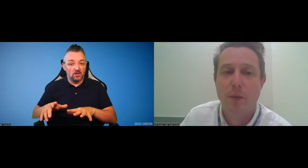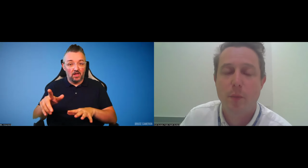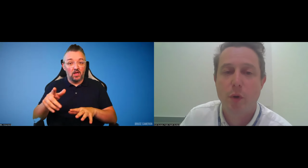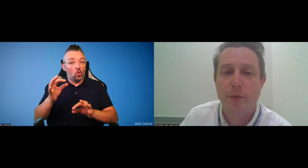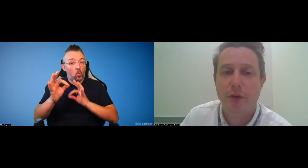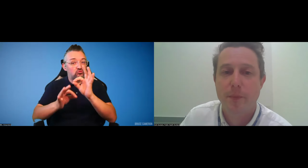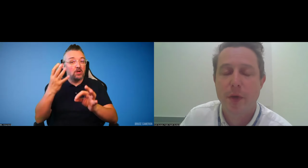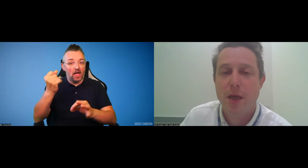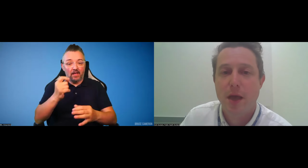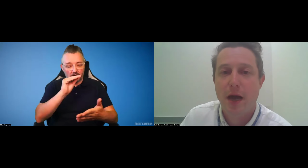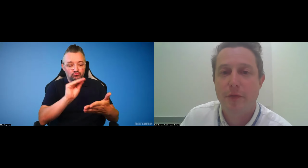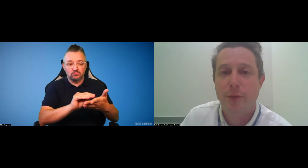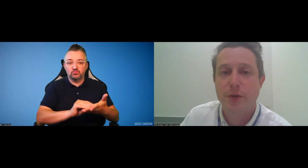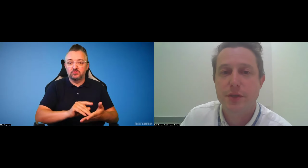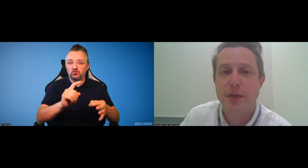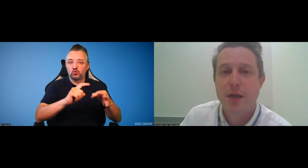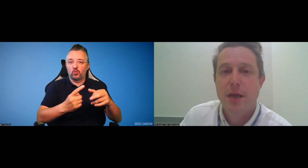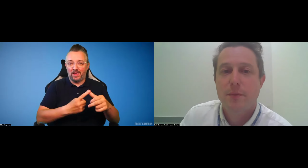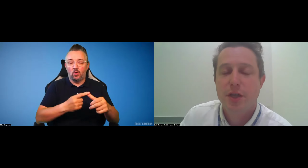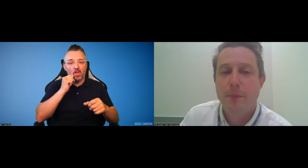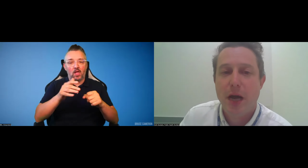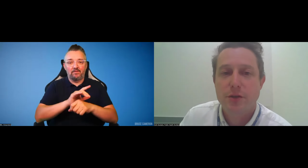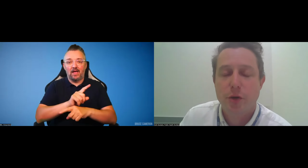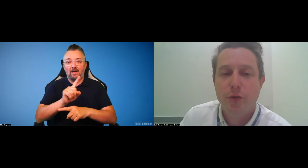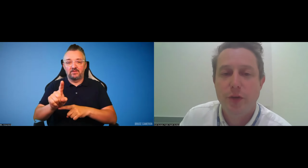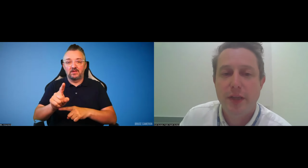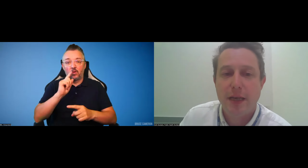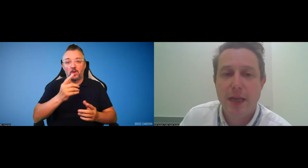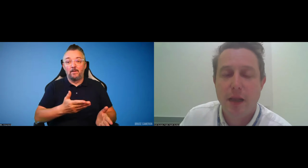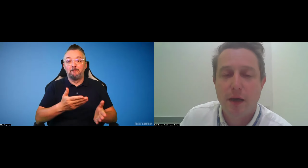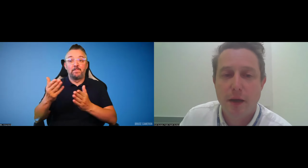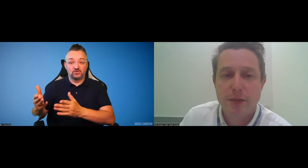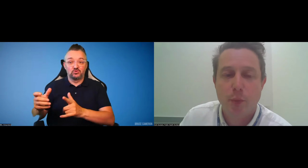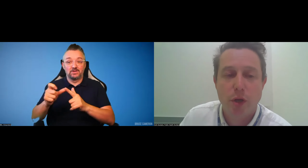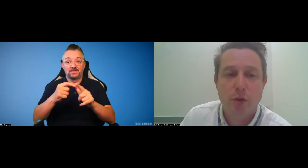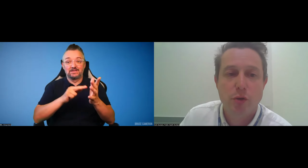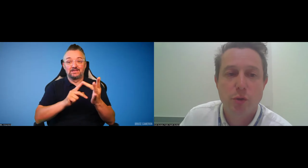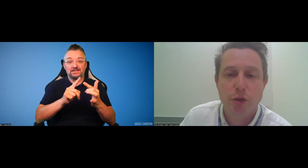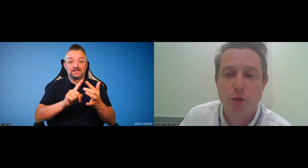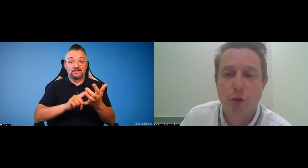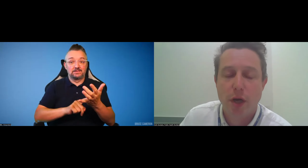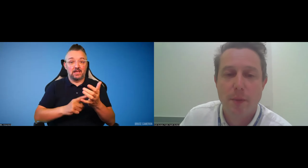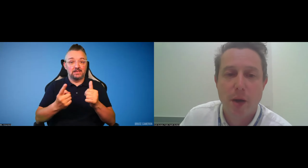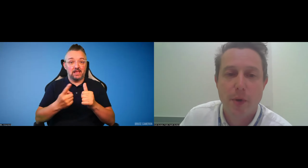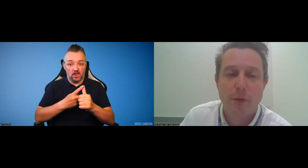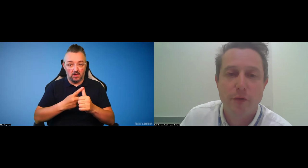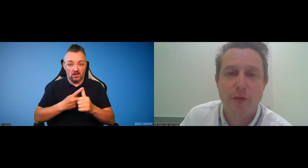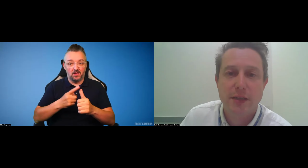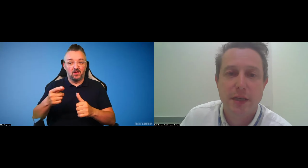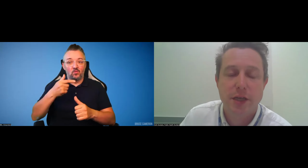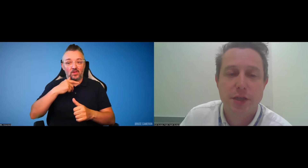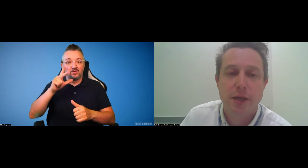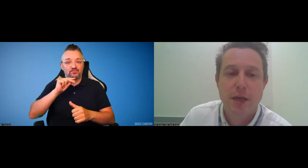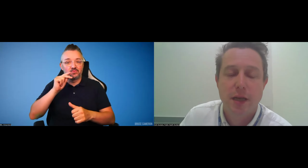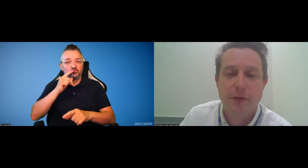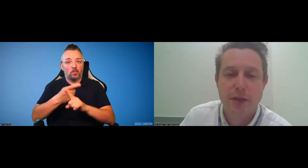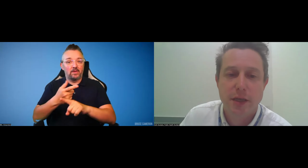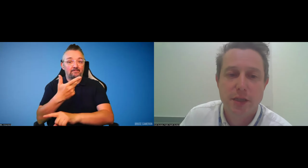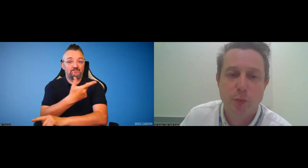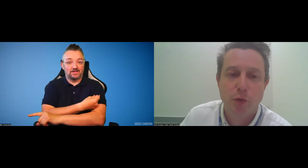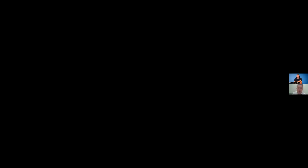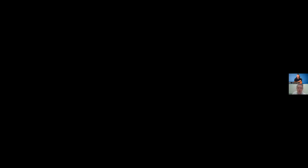we'll come to them afterwards. I'm just going to pass on to Daniela at this point, who's going to talk about vaccination